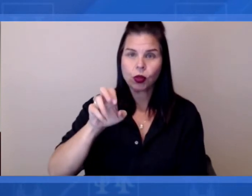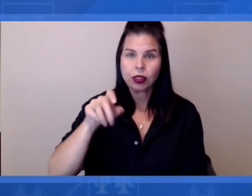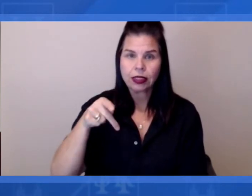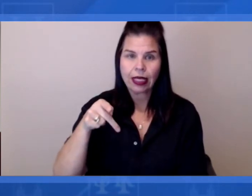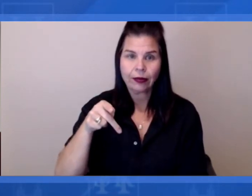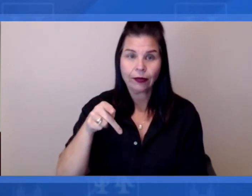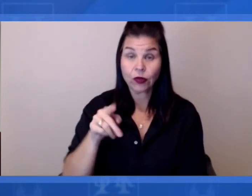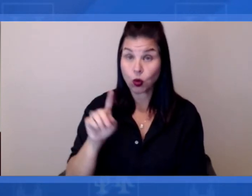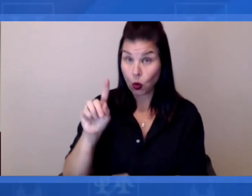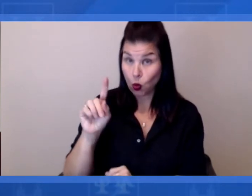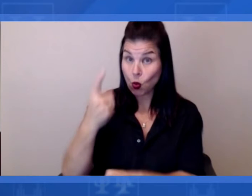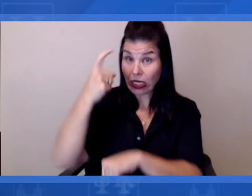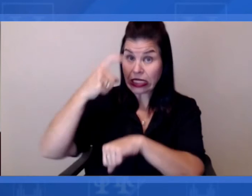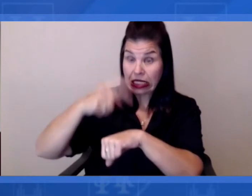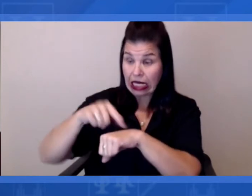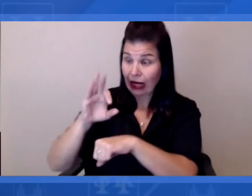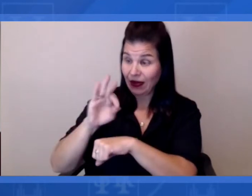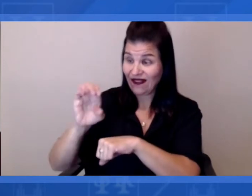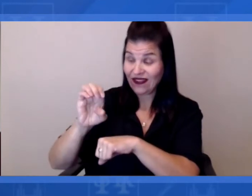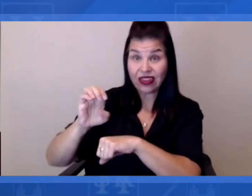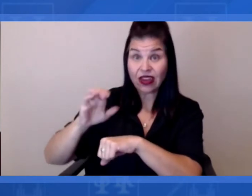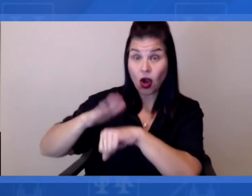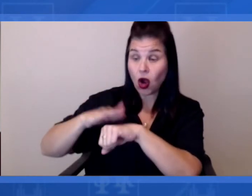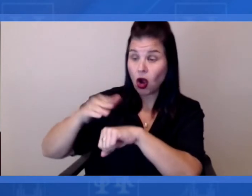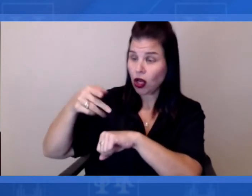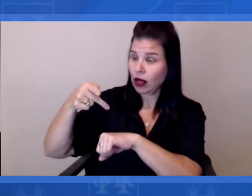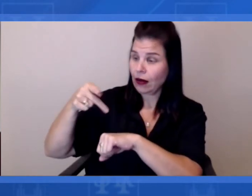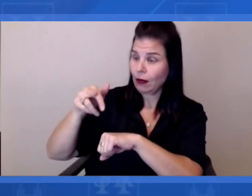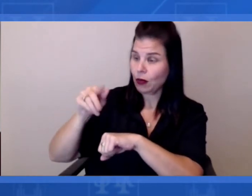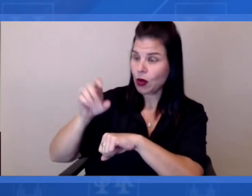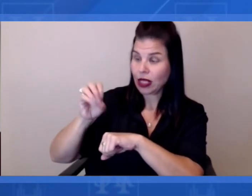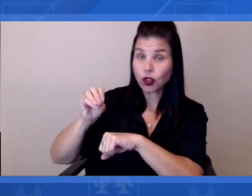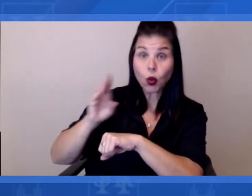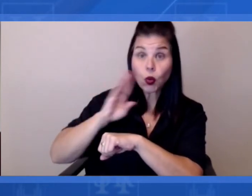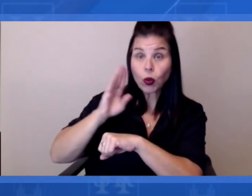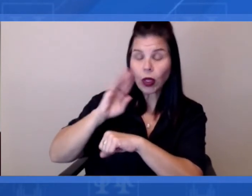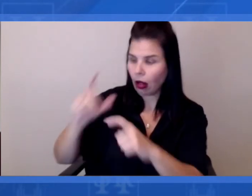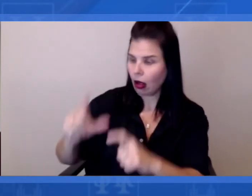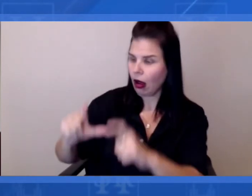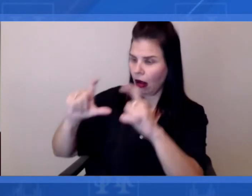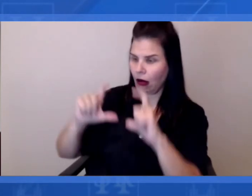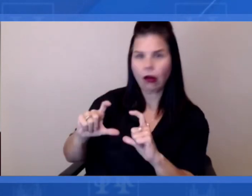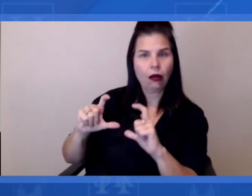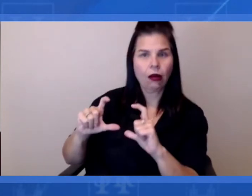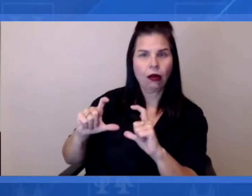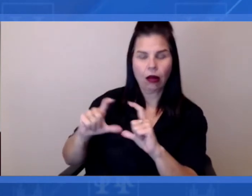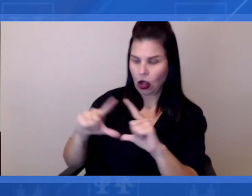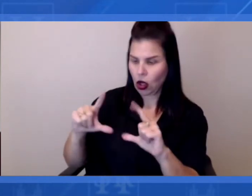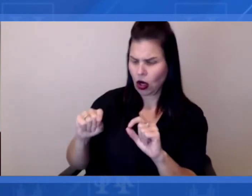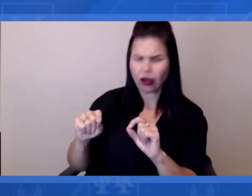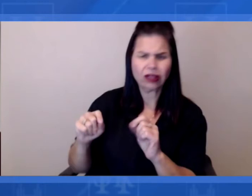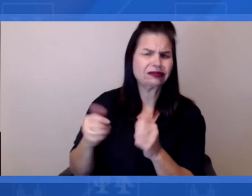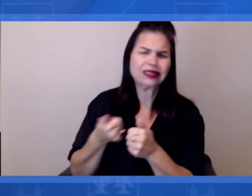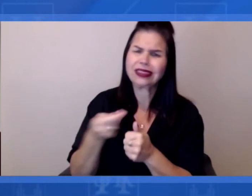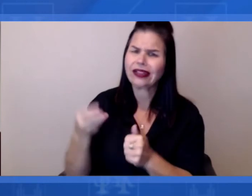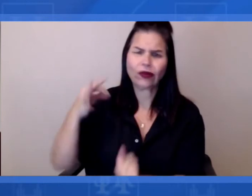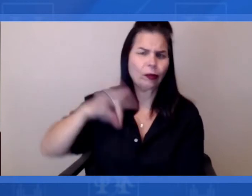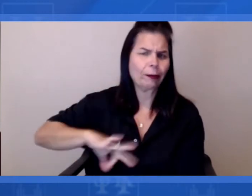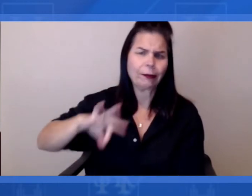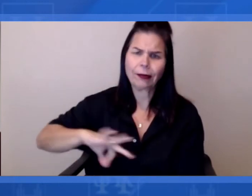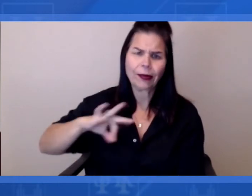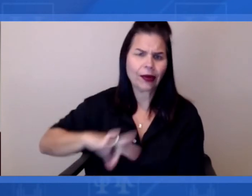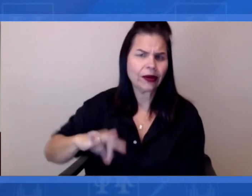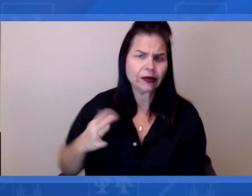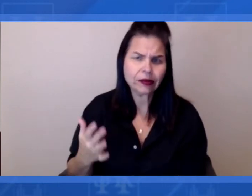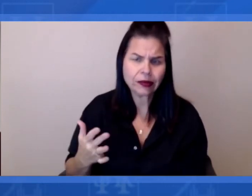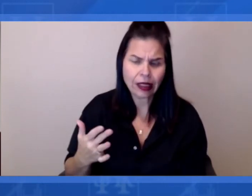of $6 on Presto will get you a card and many benefits, such